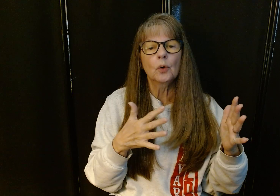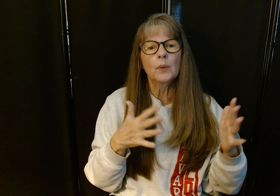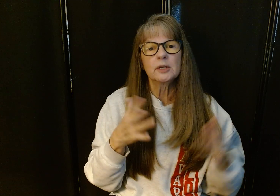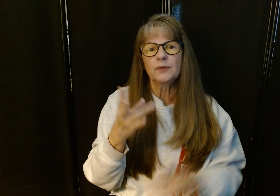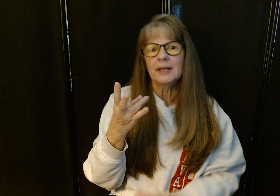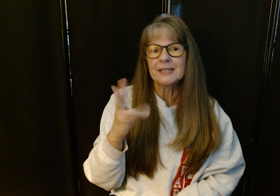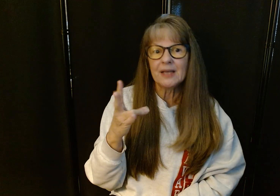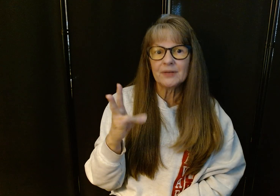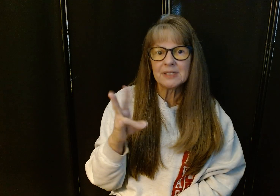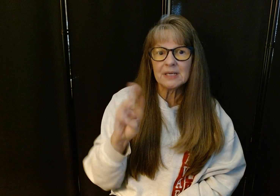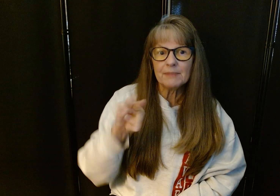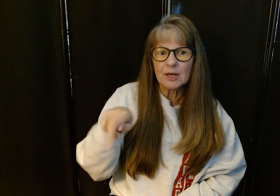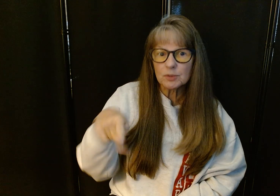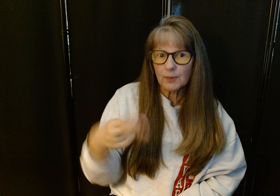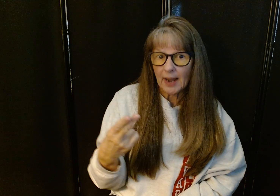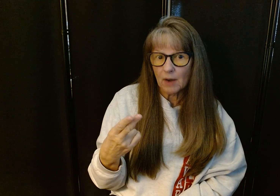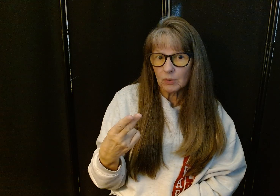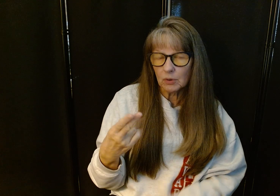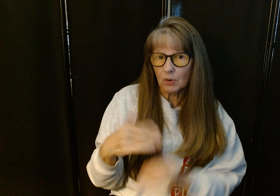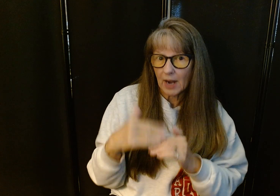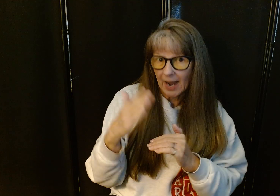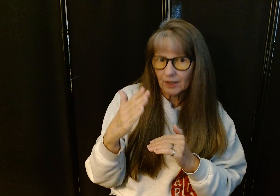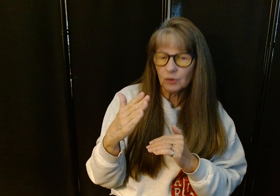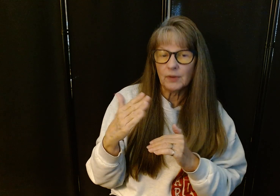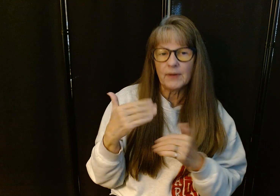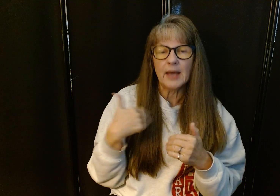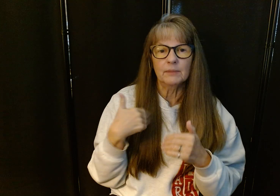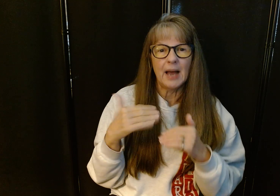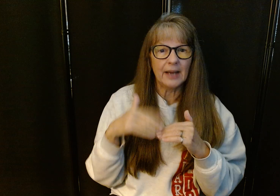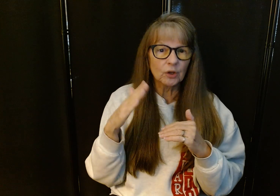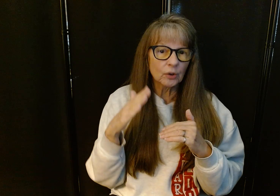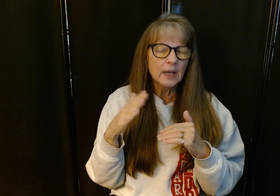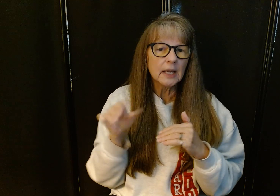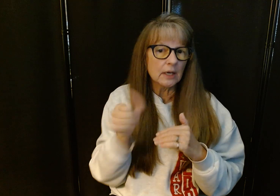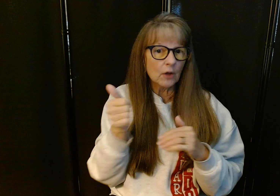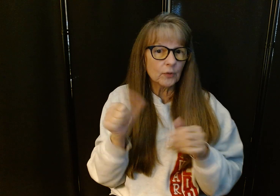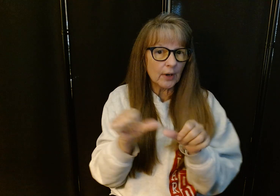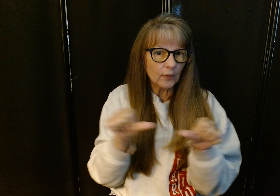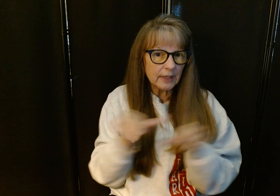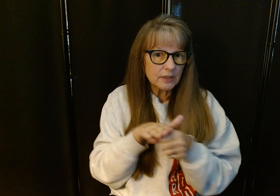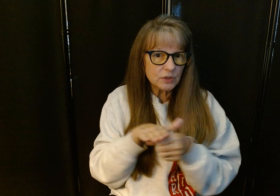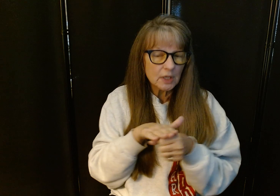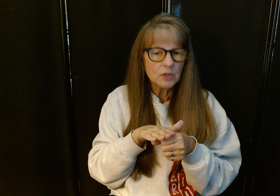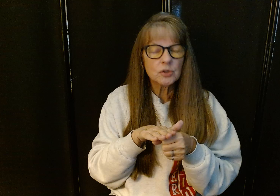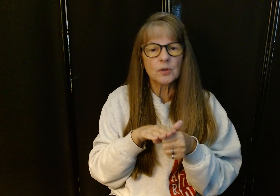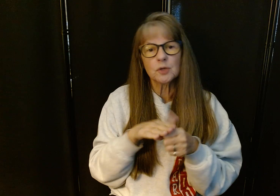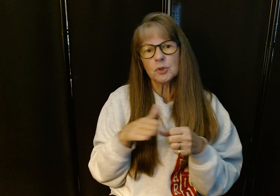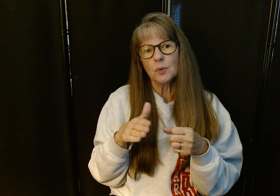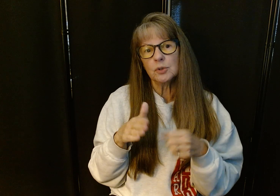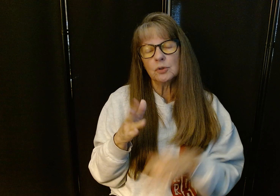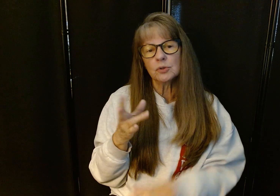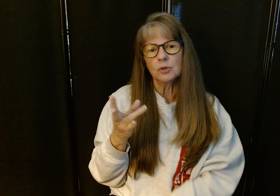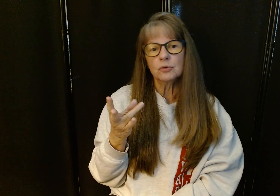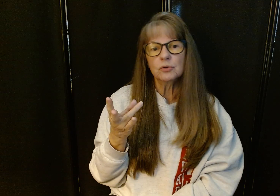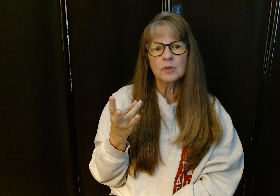winds for like 17 miles per hour or higher. They've had them higher in other areas. So that's what you want to do. So you do the numbers